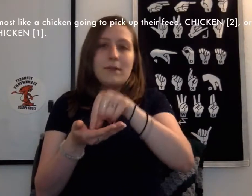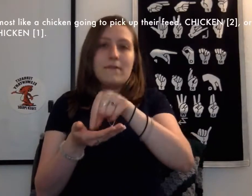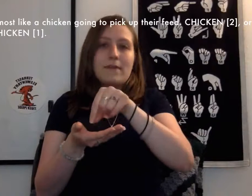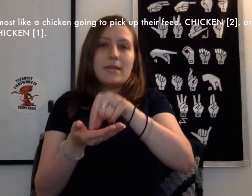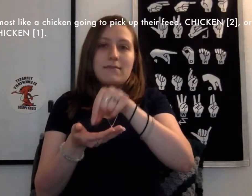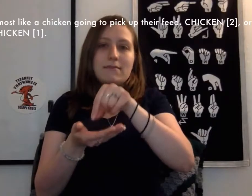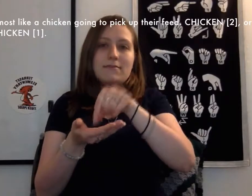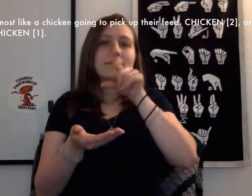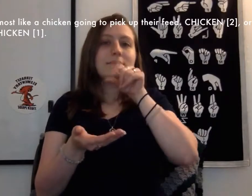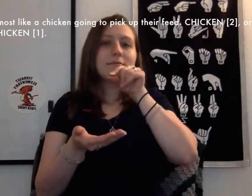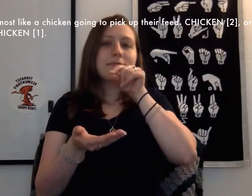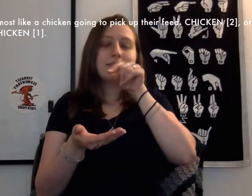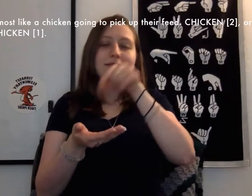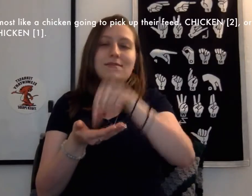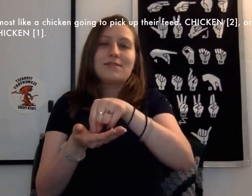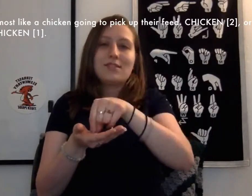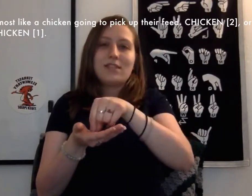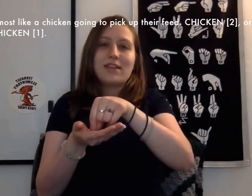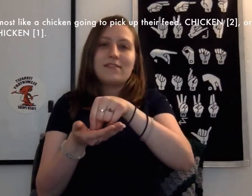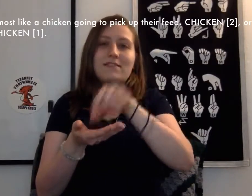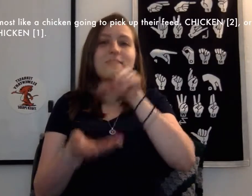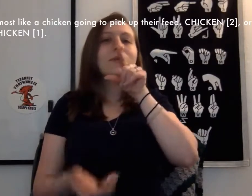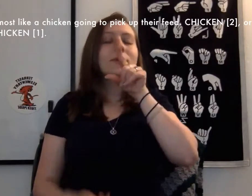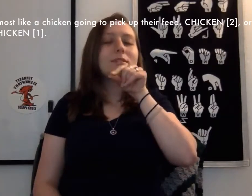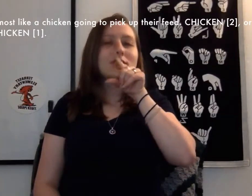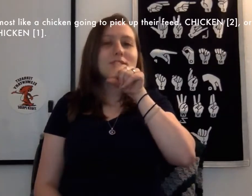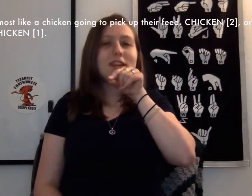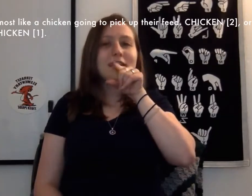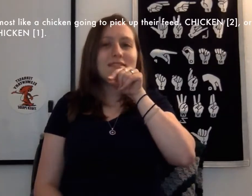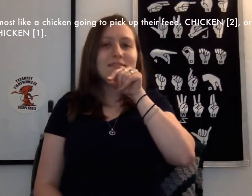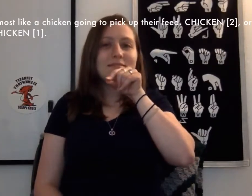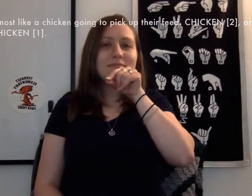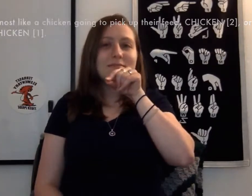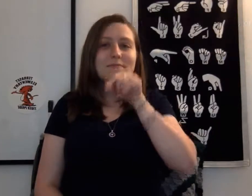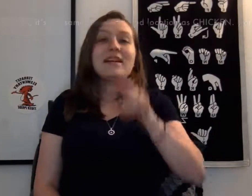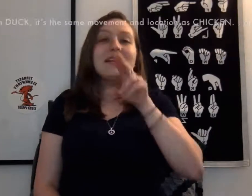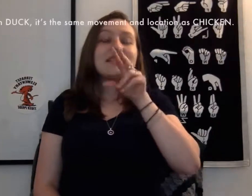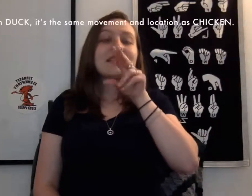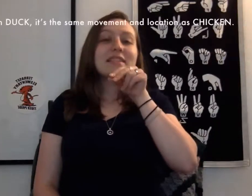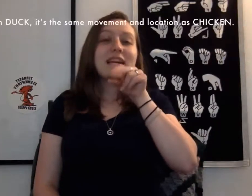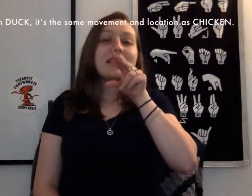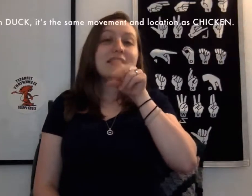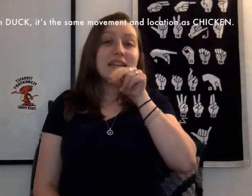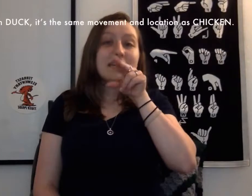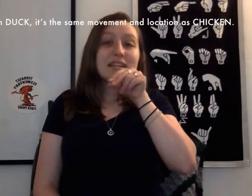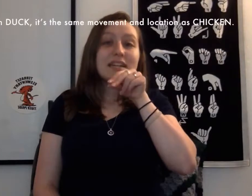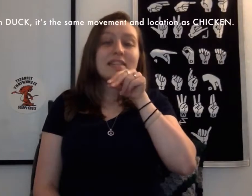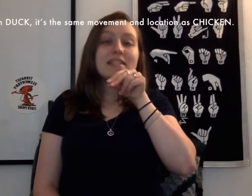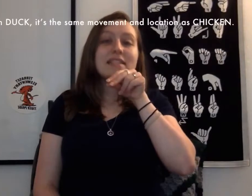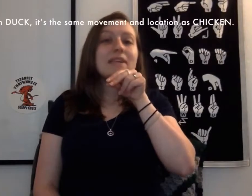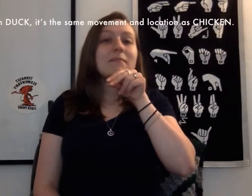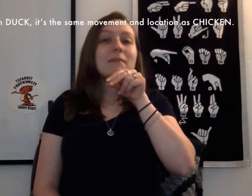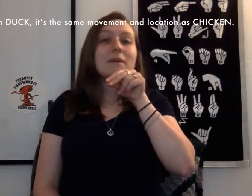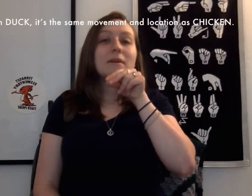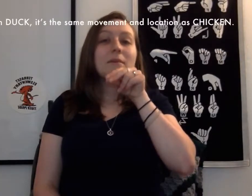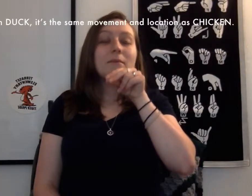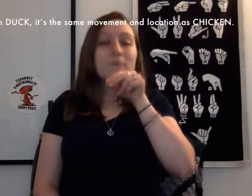feed. Chicken. Or just chicken. To sign duck, it's the same movement